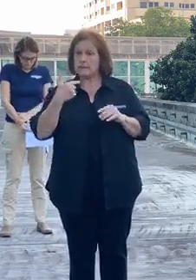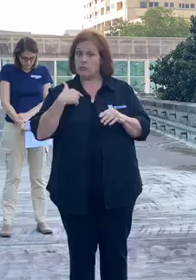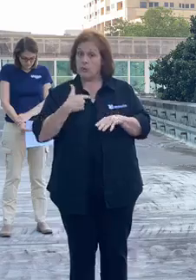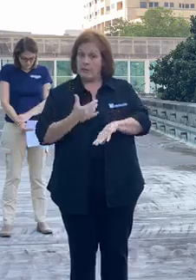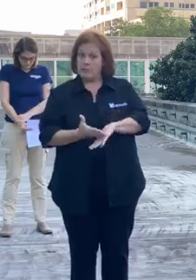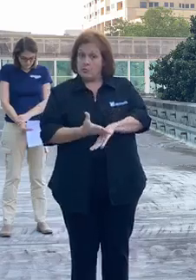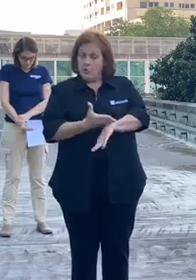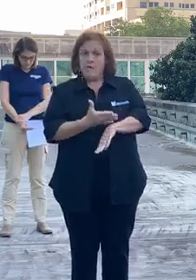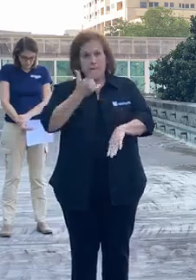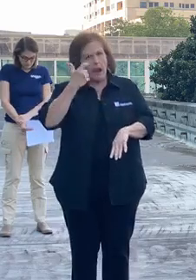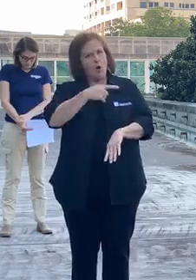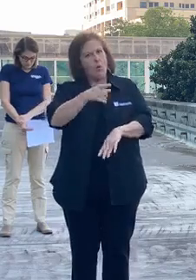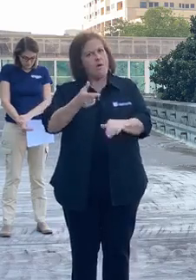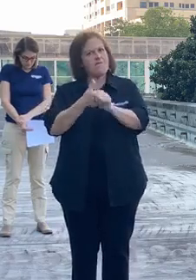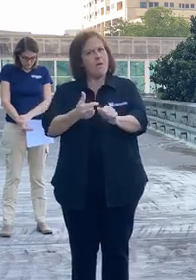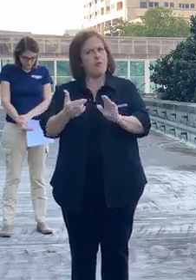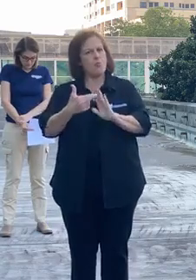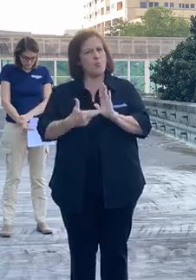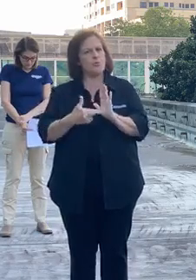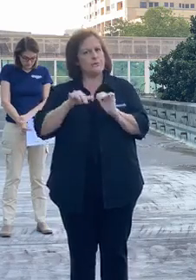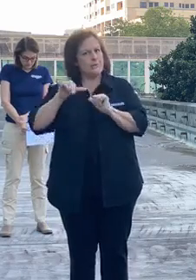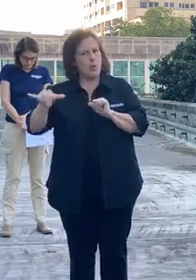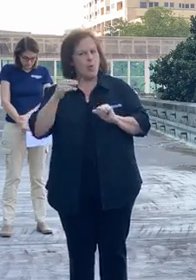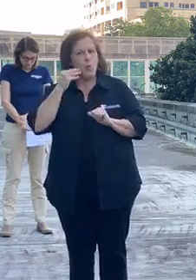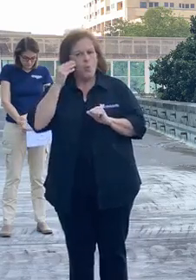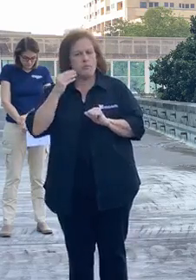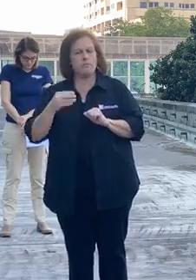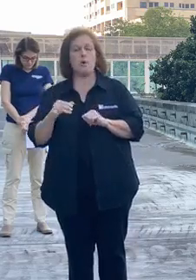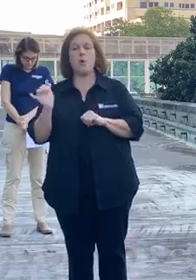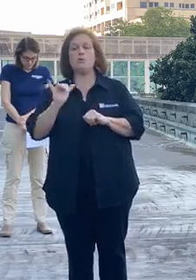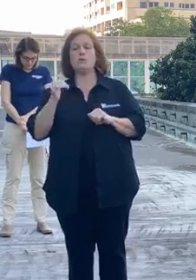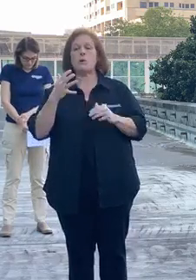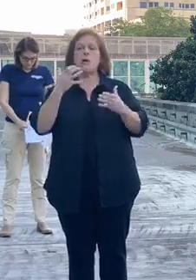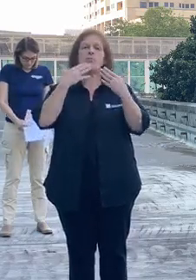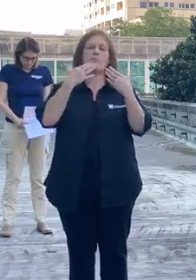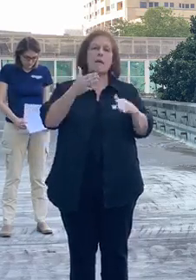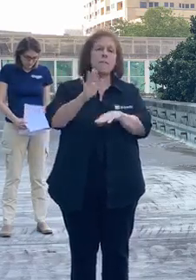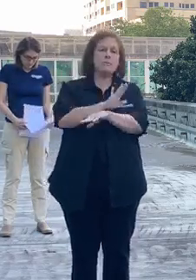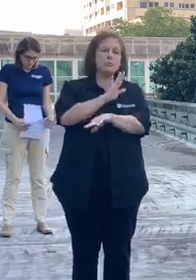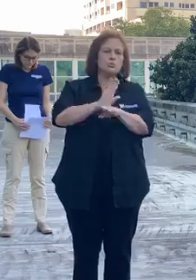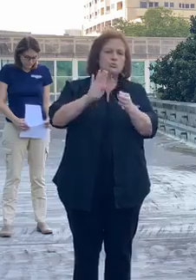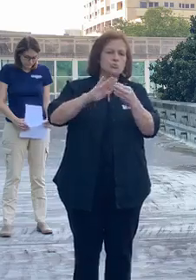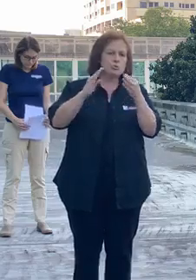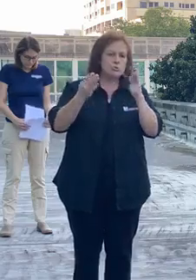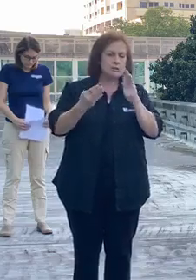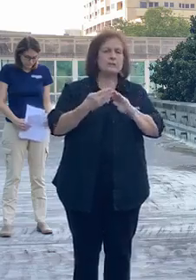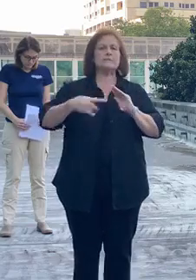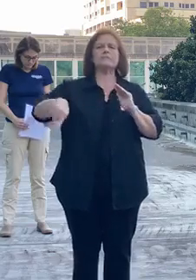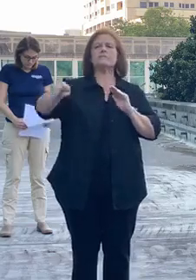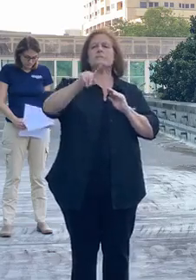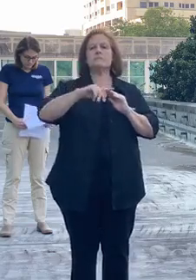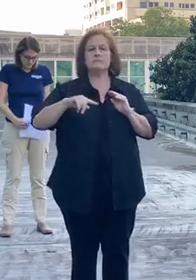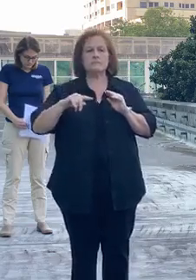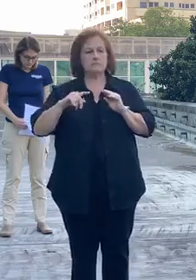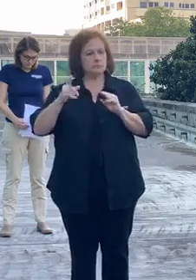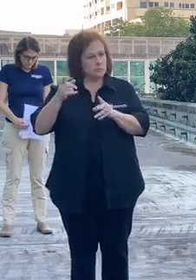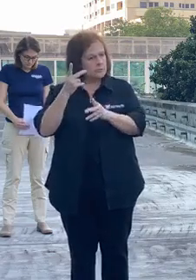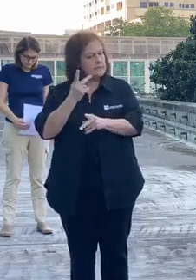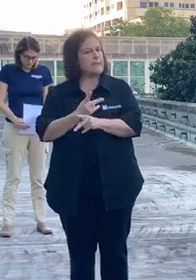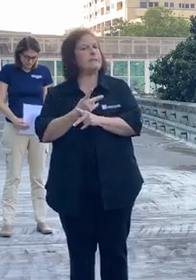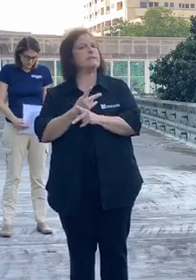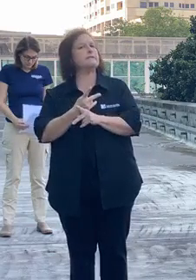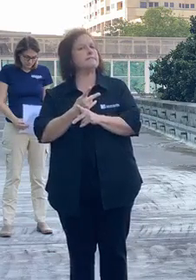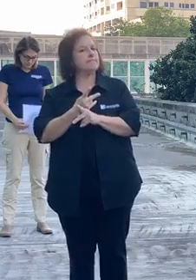following the rules, they're staying at home. I also want to thank our business community for continuing to provide